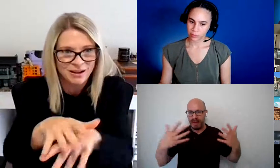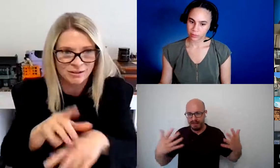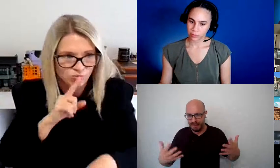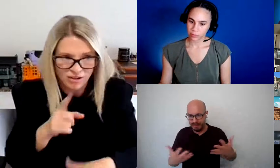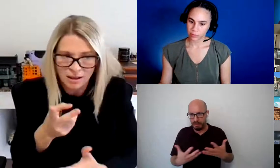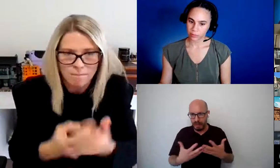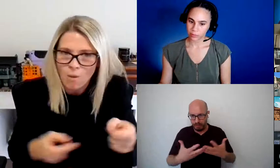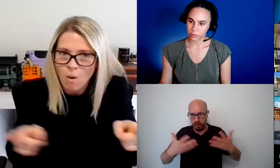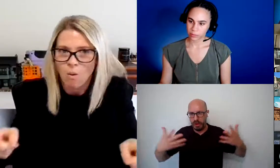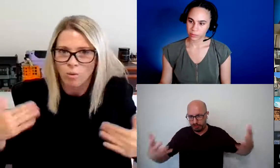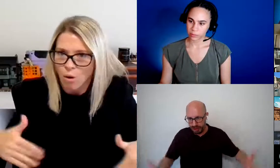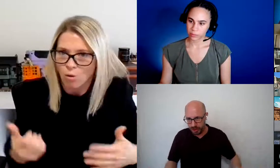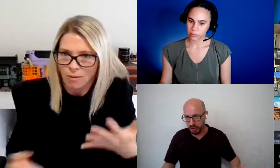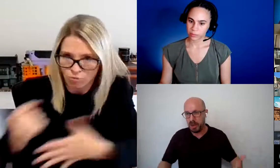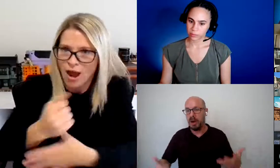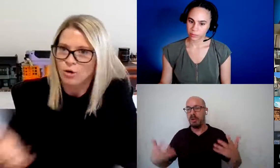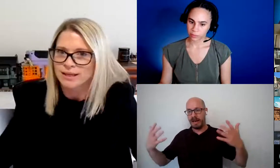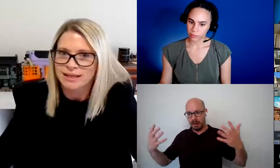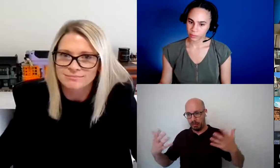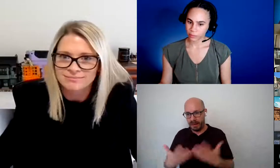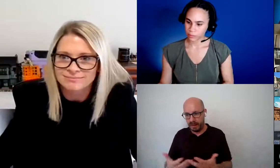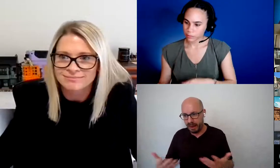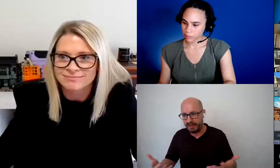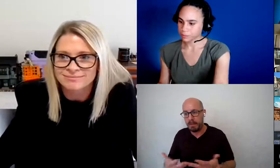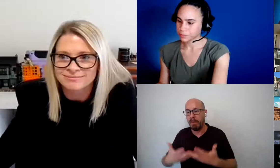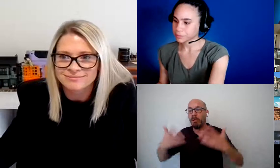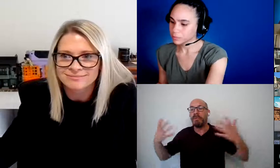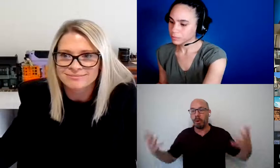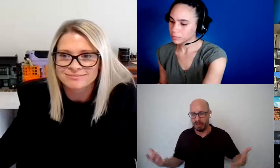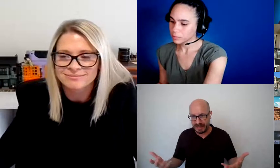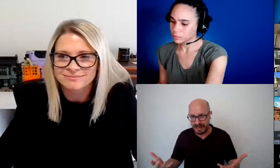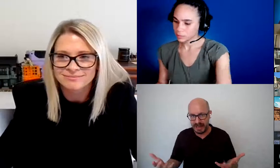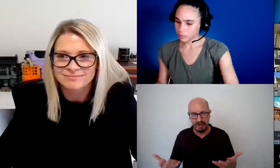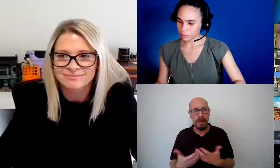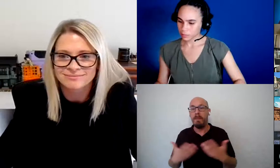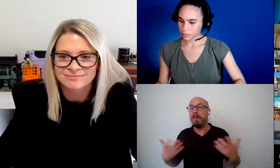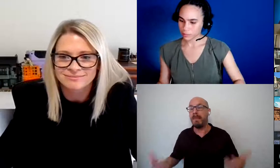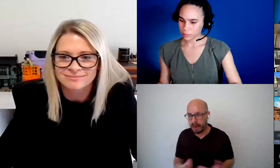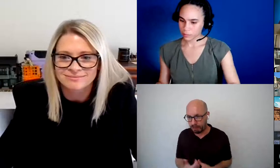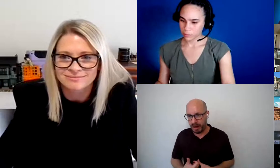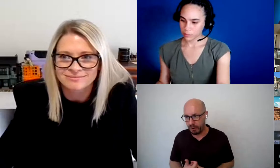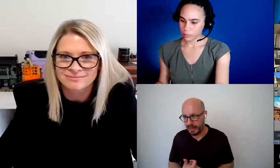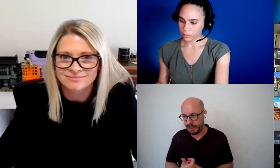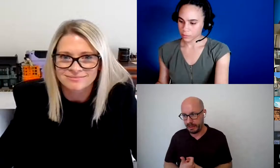You know, race people are intersectional, right? And we recognize that both of those identities may be a priority.